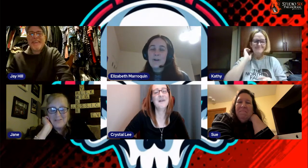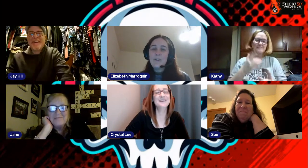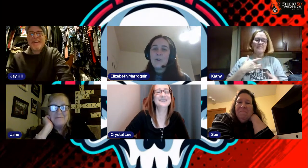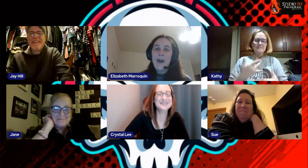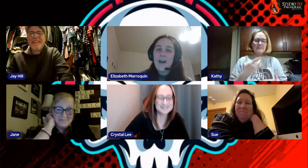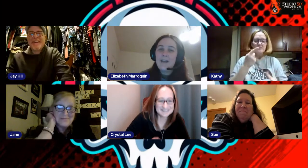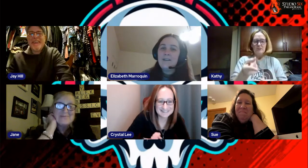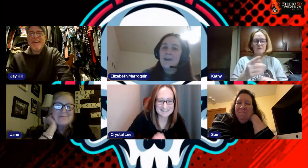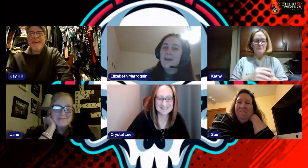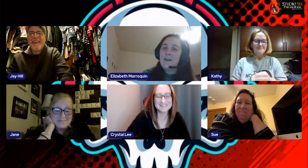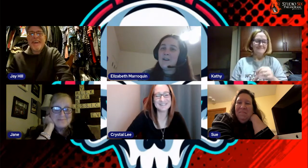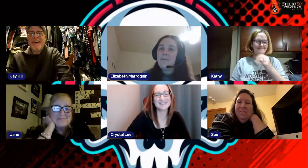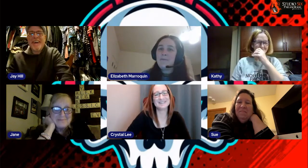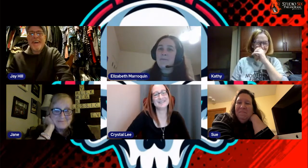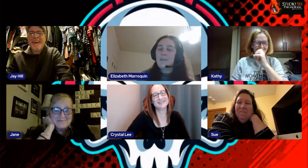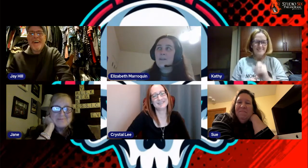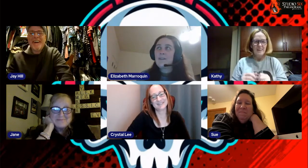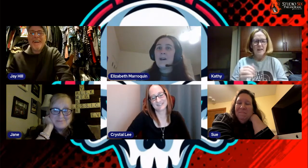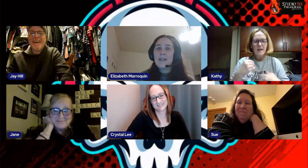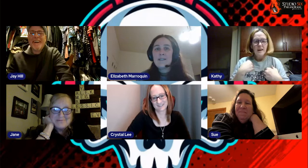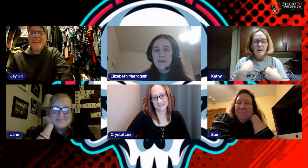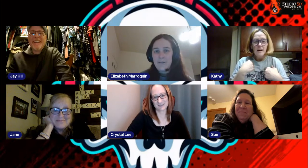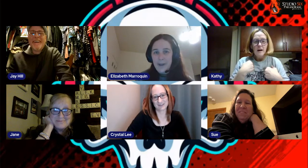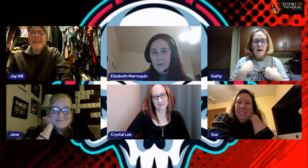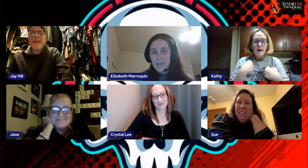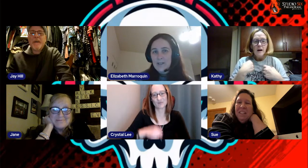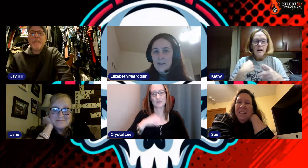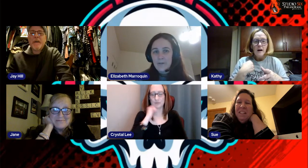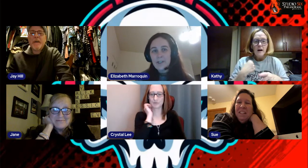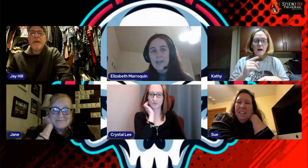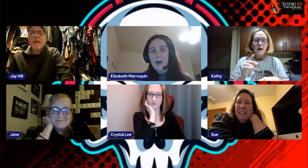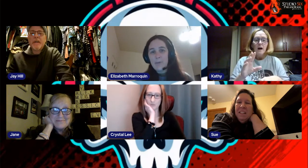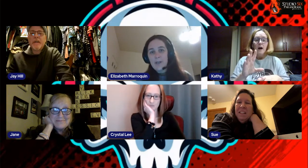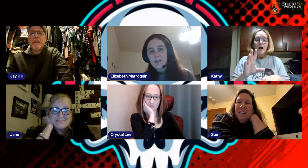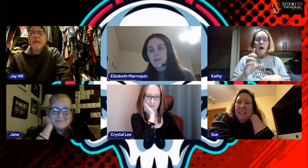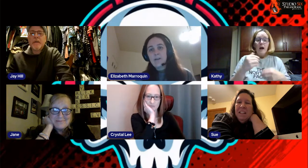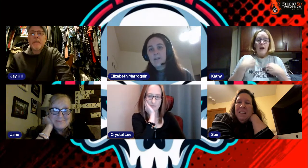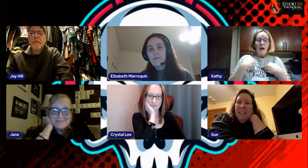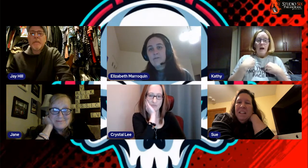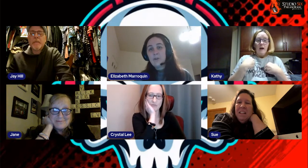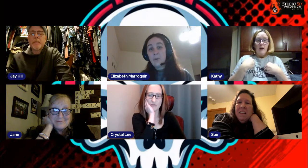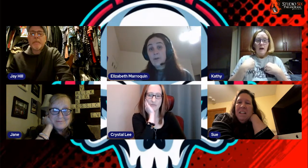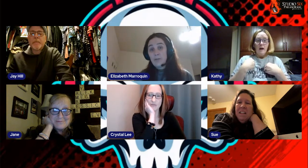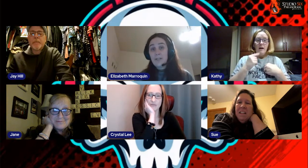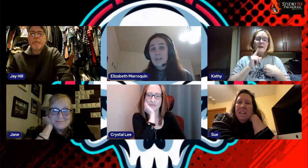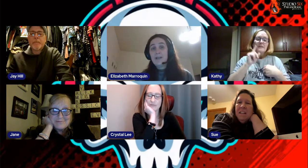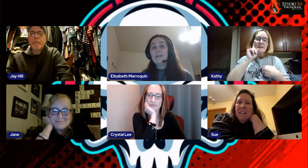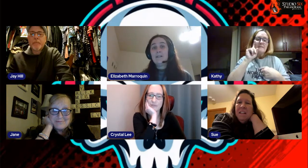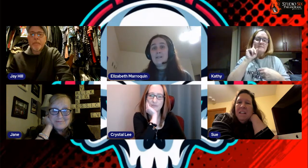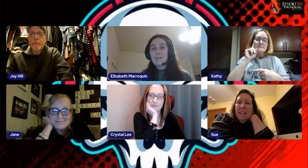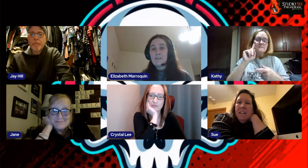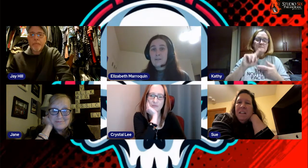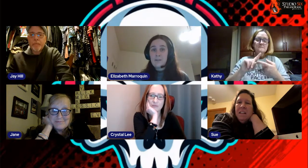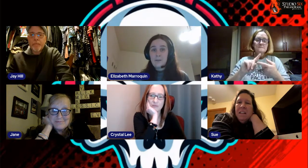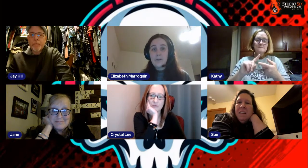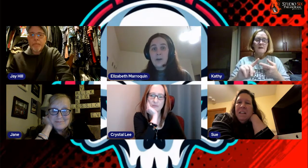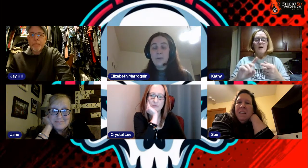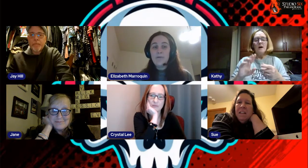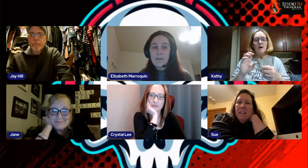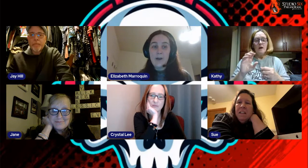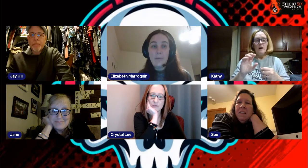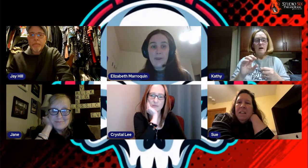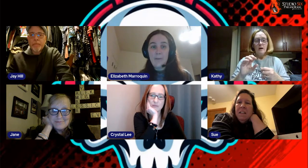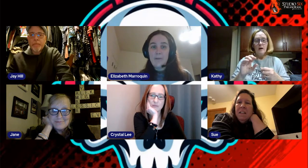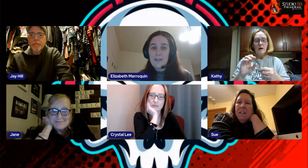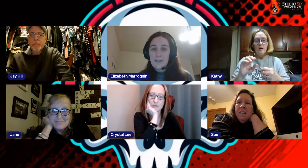So have you had like deaf families that have reached out because of your unique talents to help